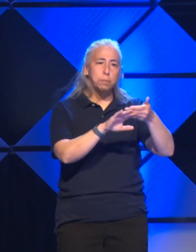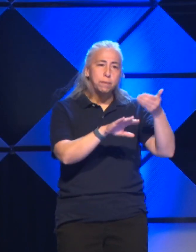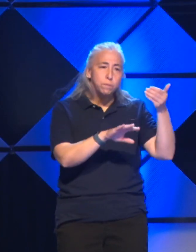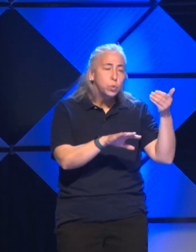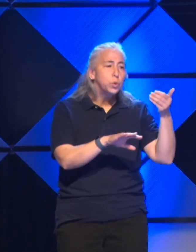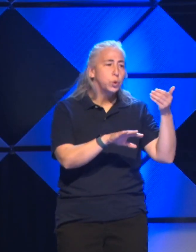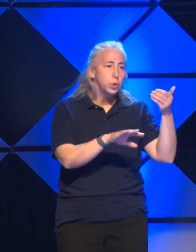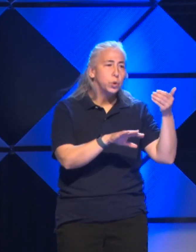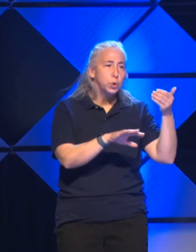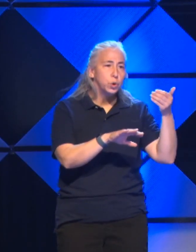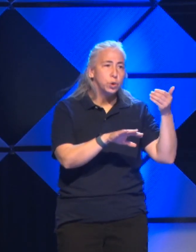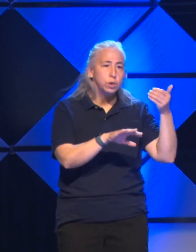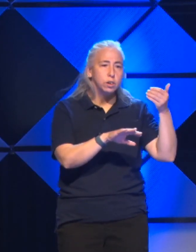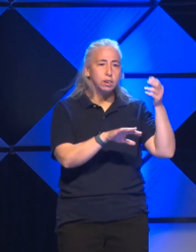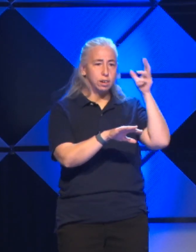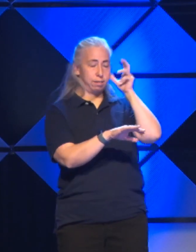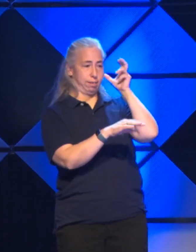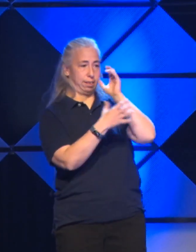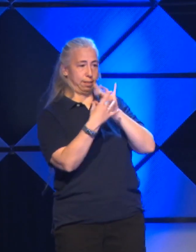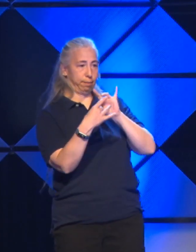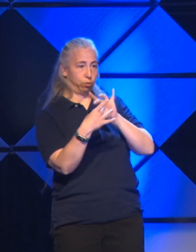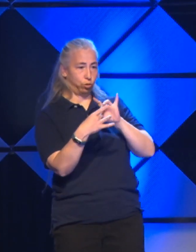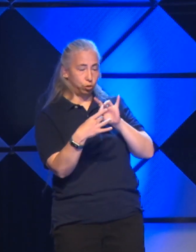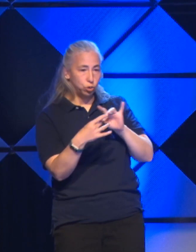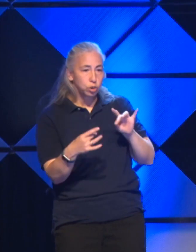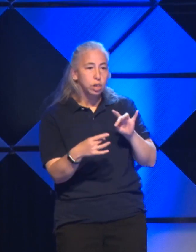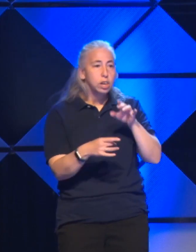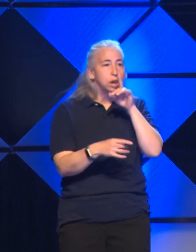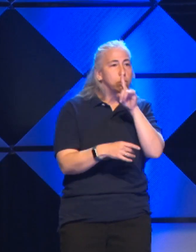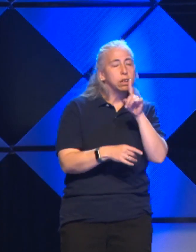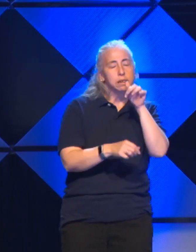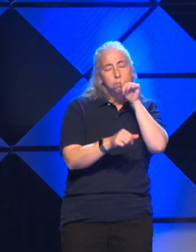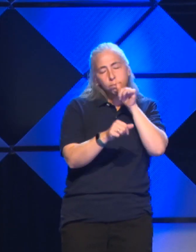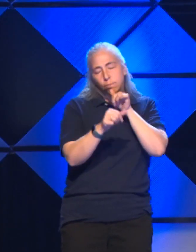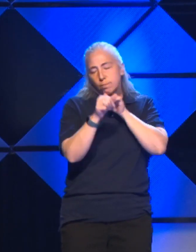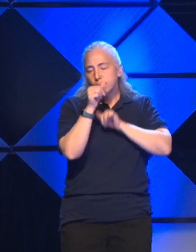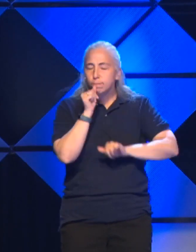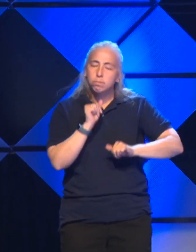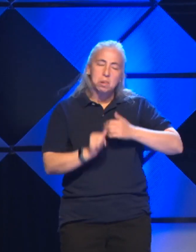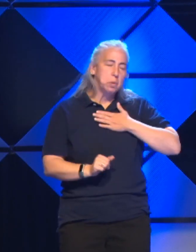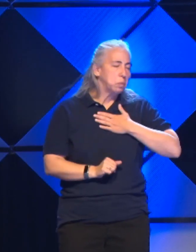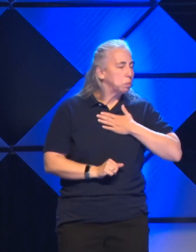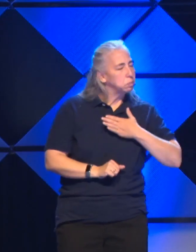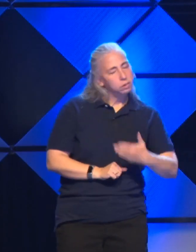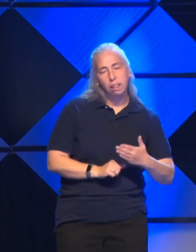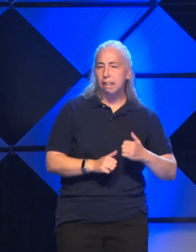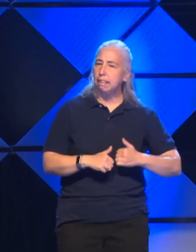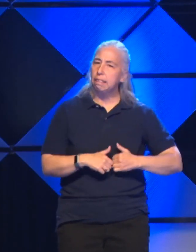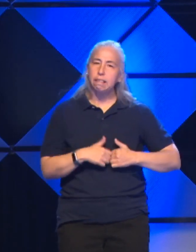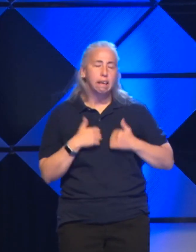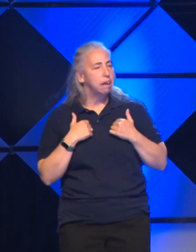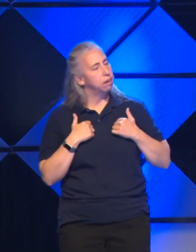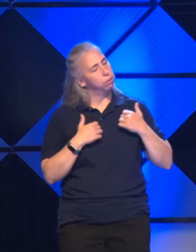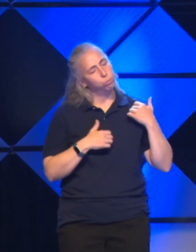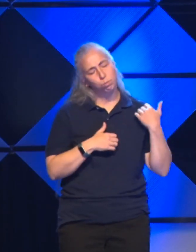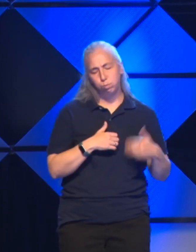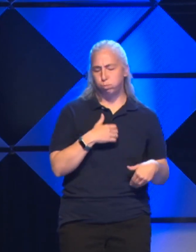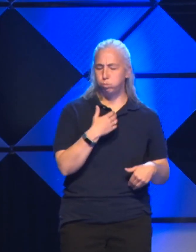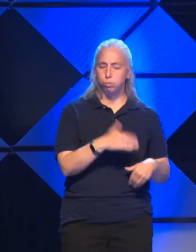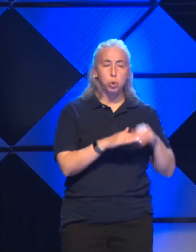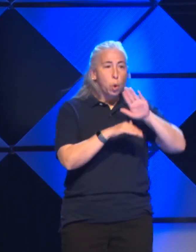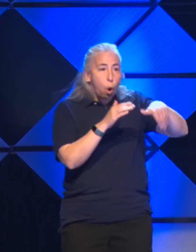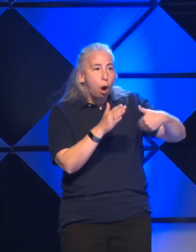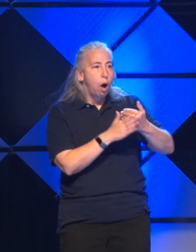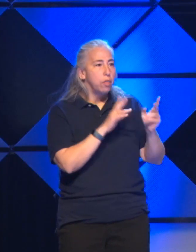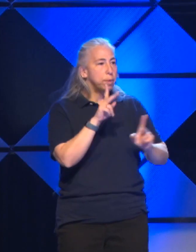high discouragement, disappointment, lack of willing to leave, everyone in the ghetto